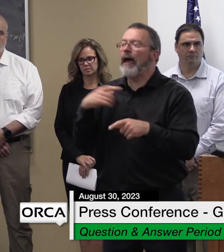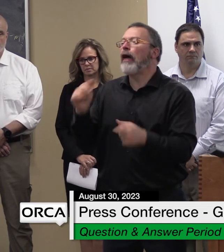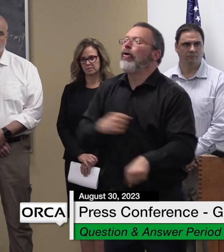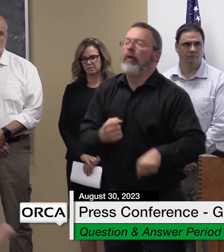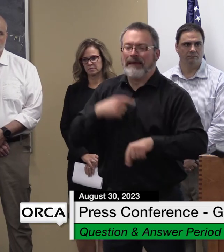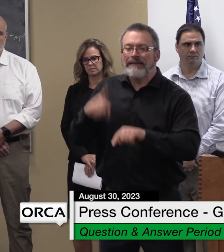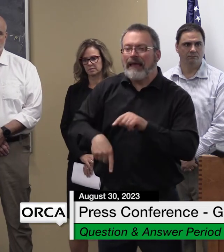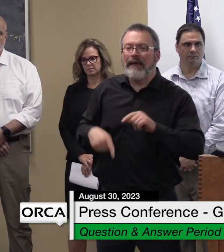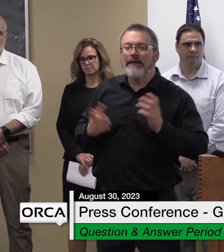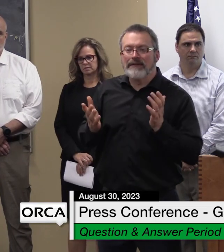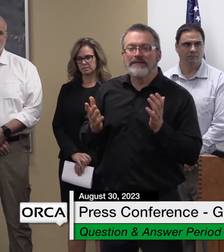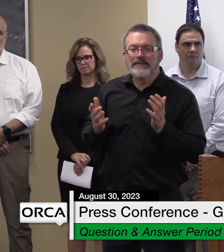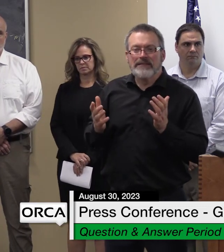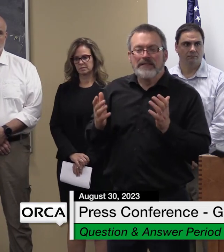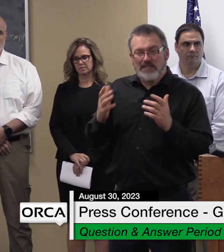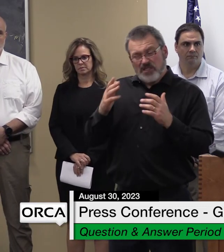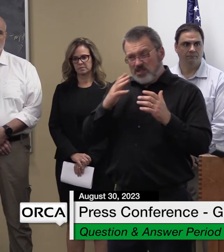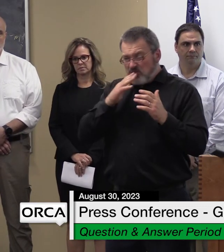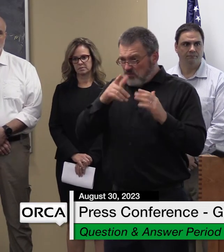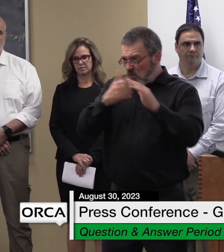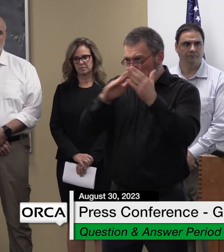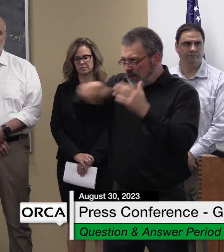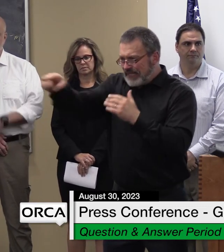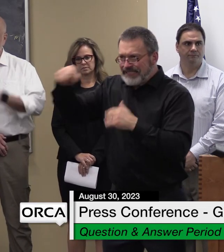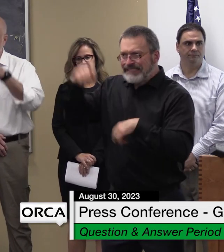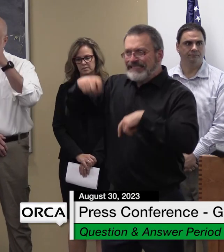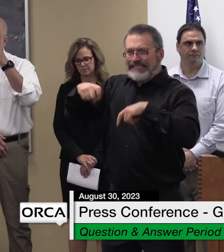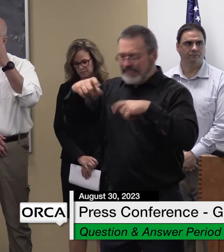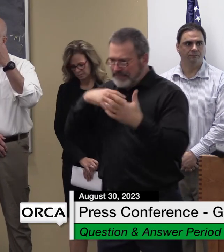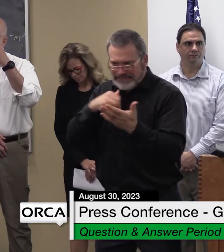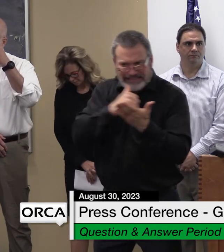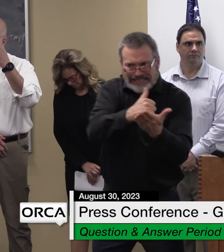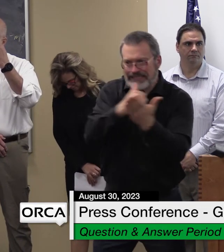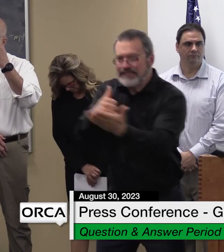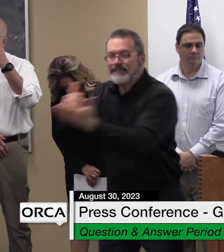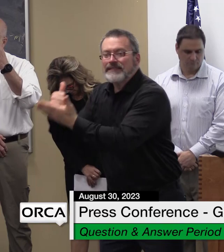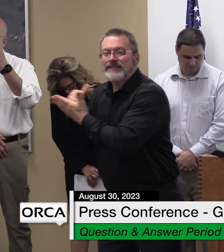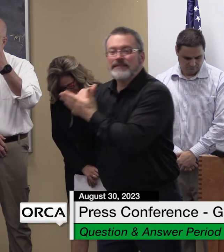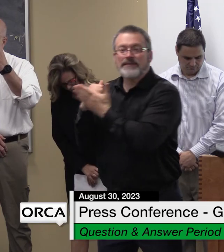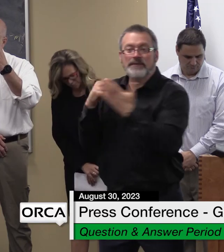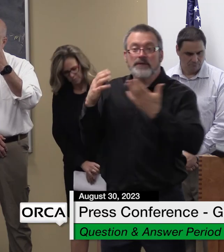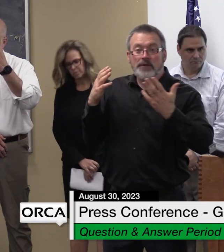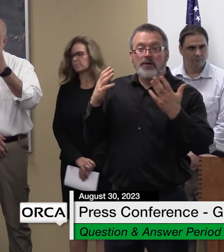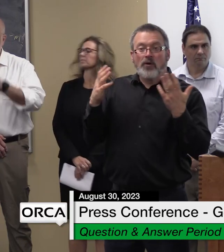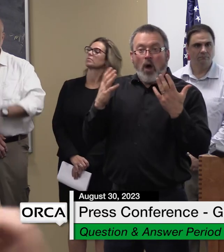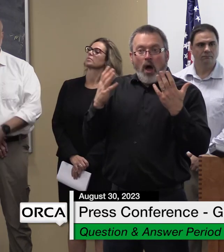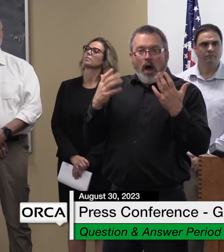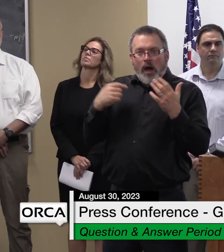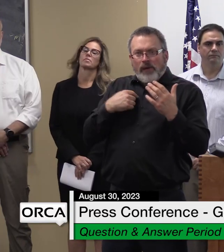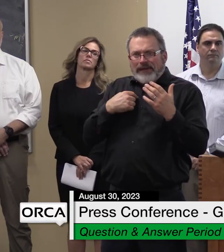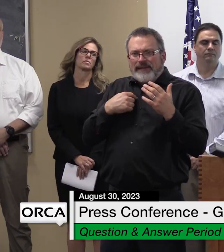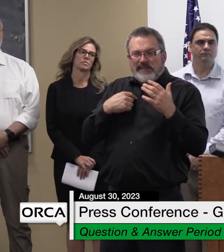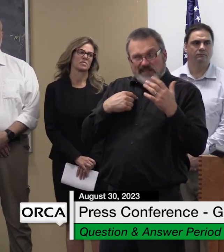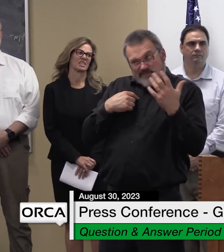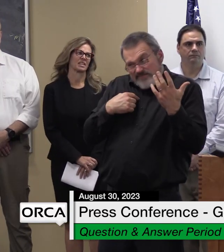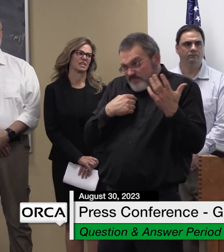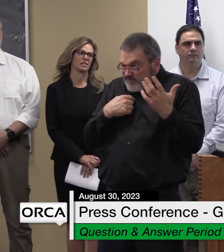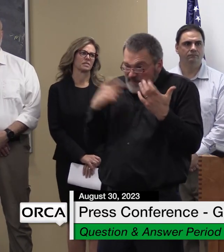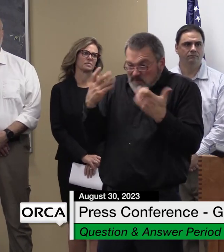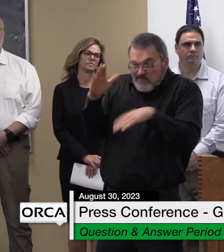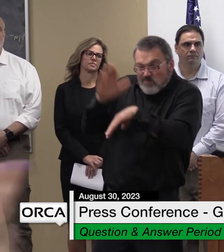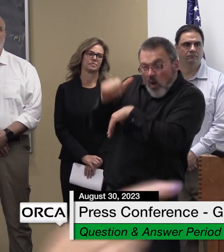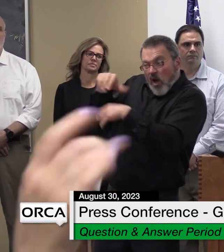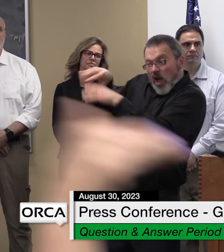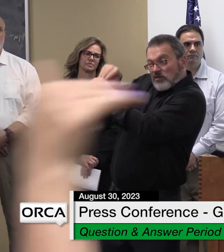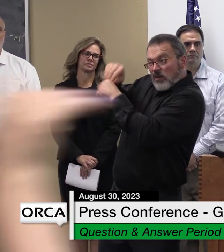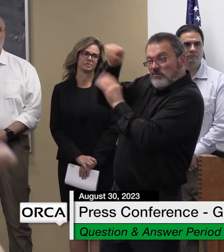well. We want to get the resources we need, and if we have to go outside the state to get that, we will, and because